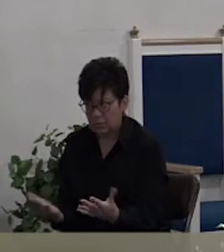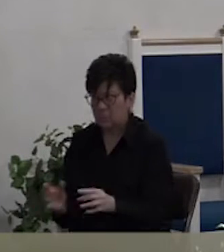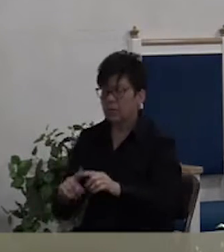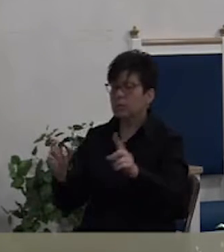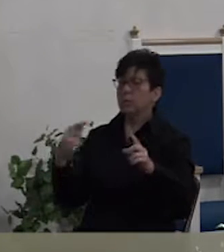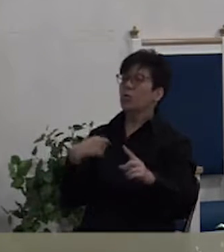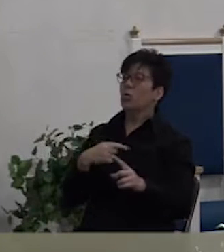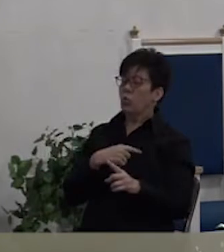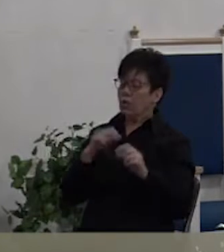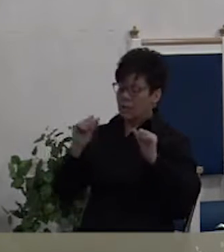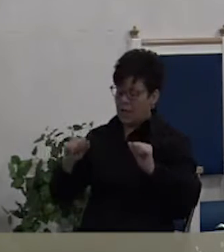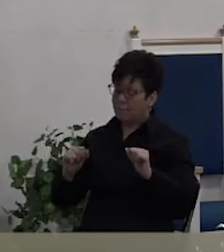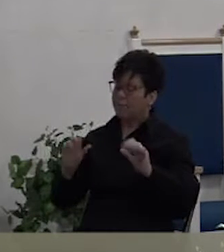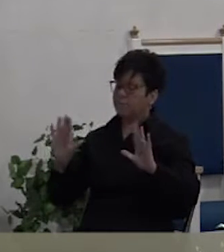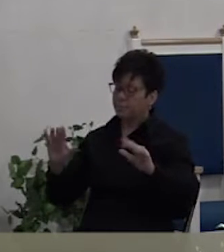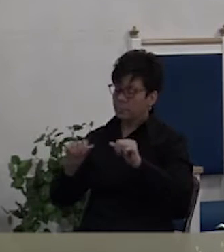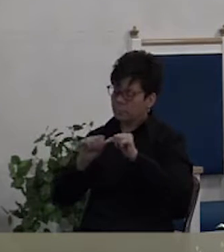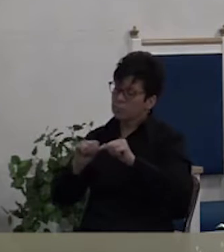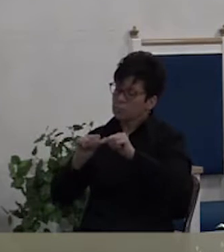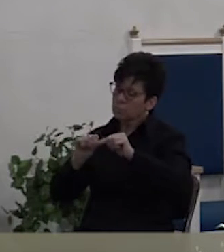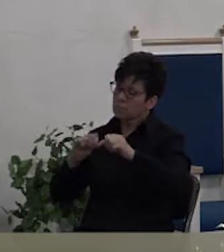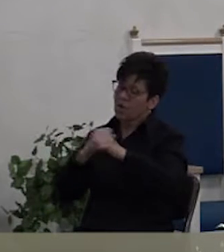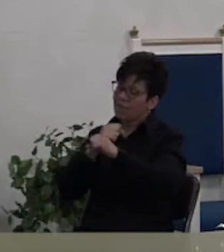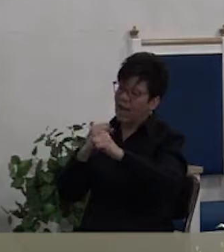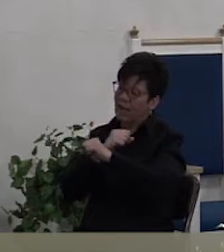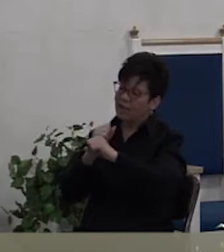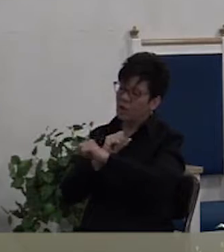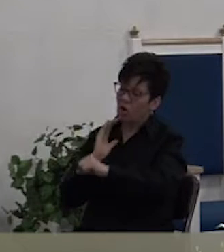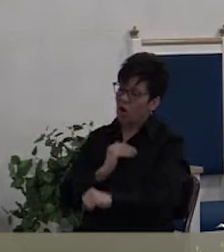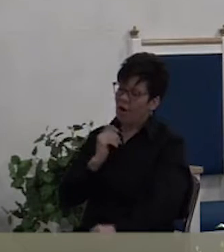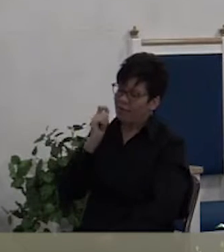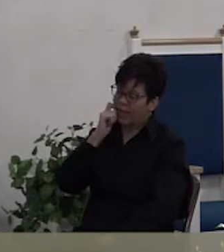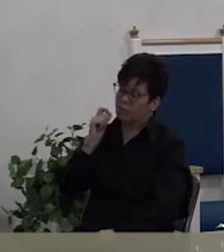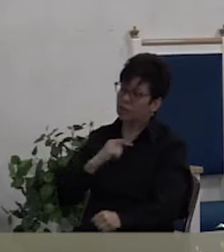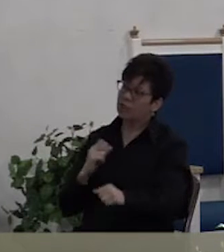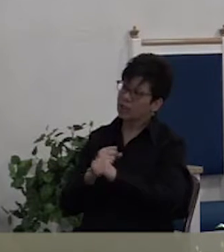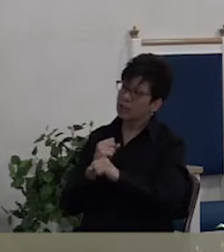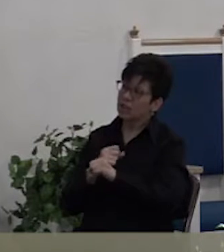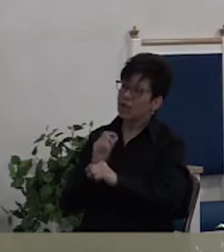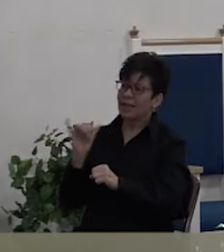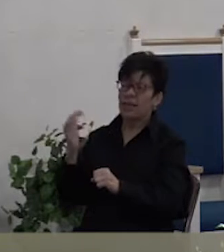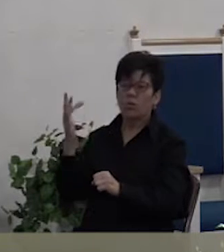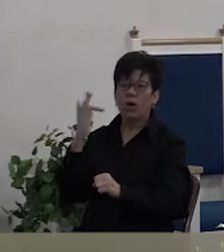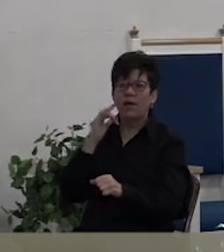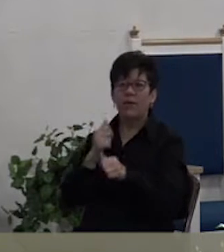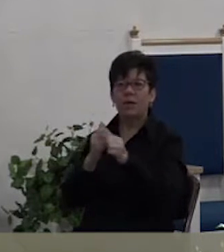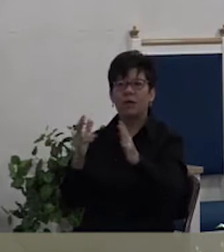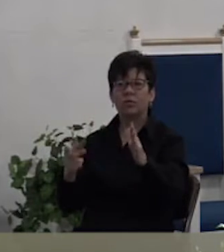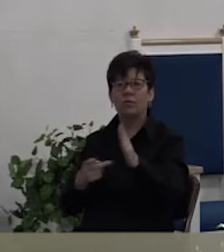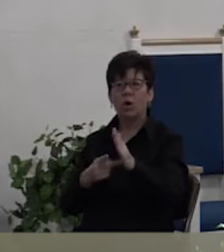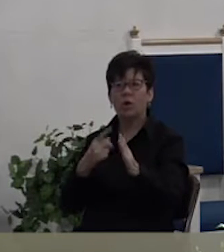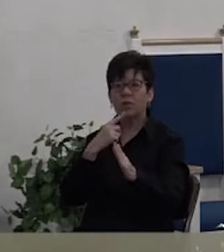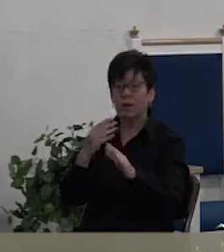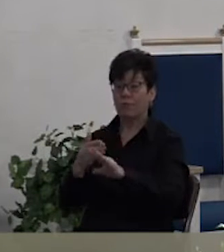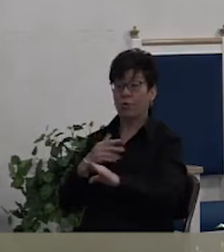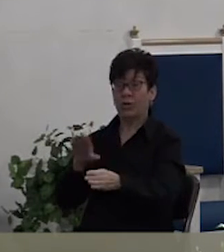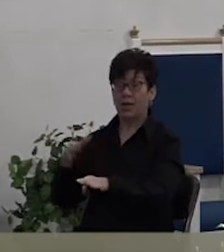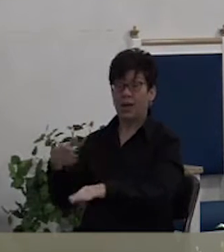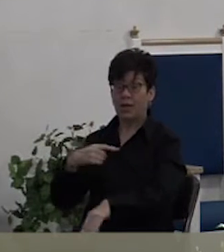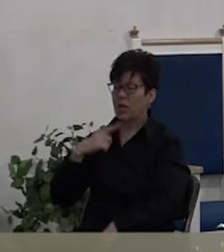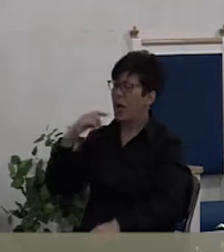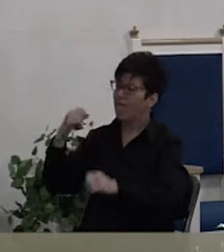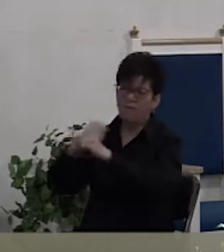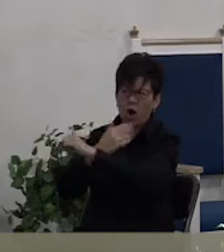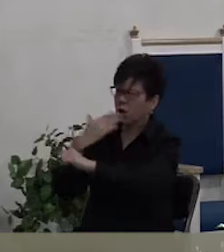But we can continuously fight our flesh. That's why the Apostle Paul said before he died, I fought a